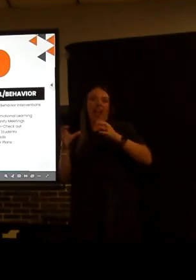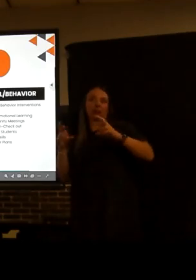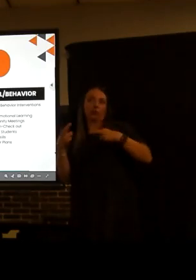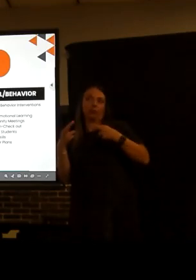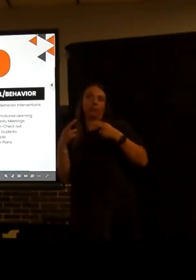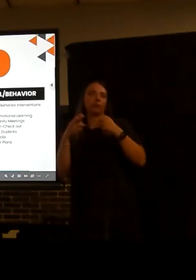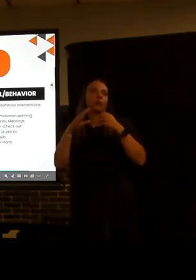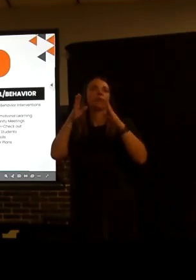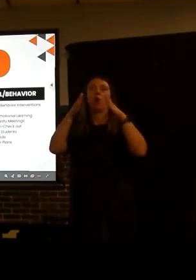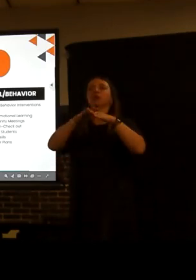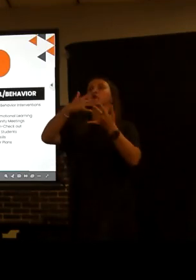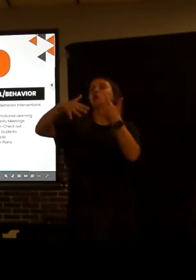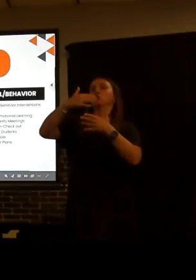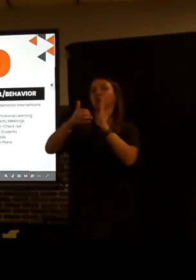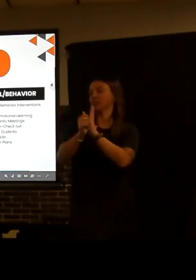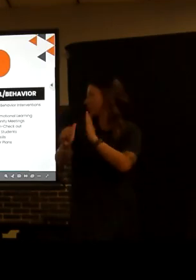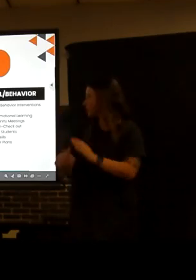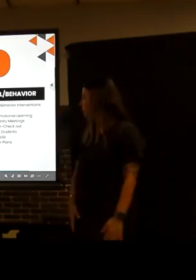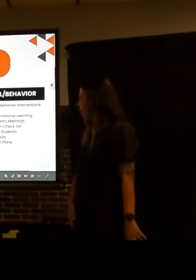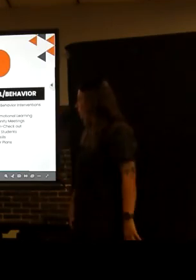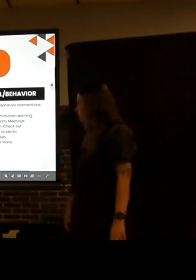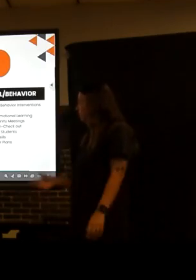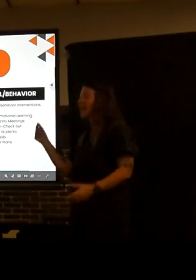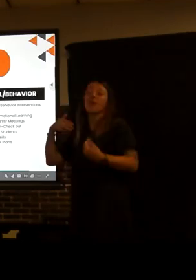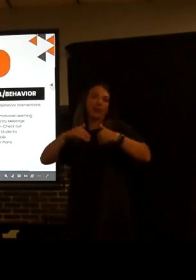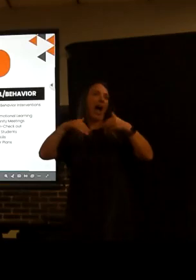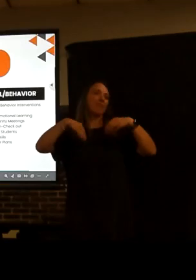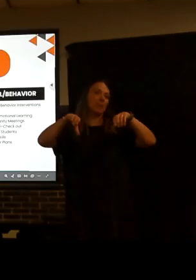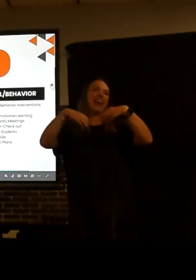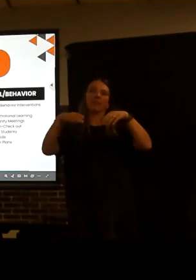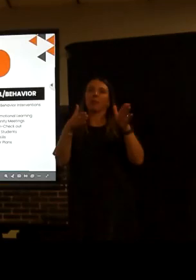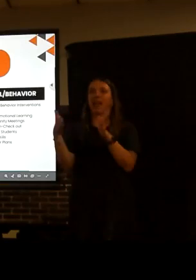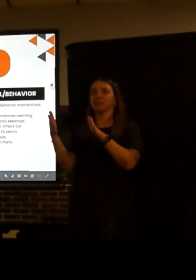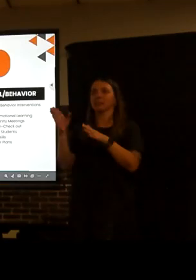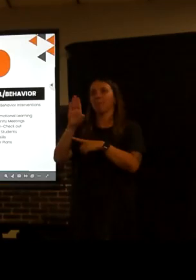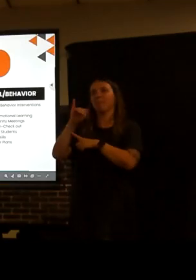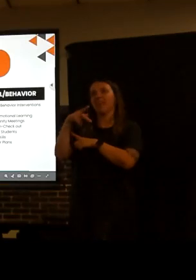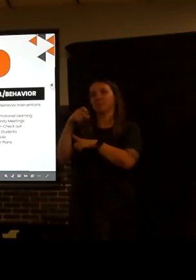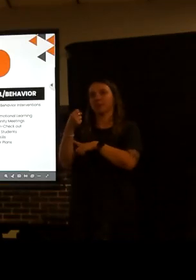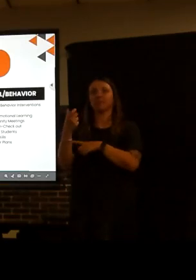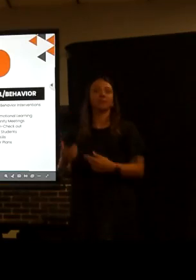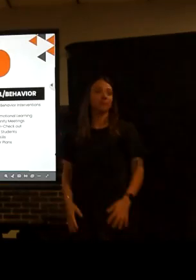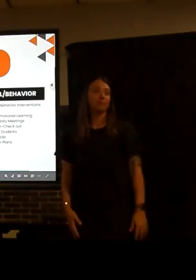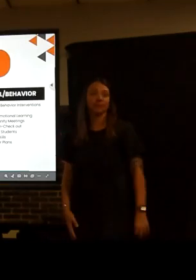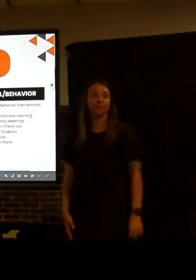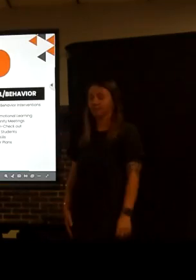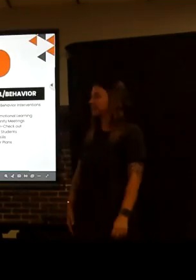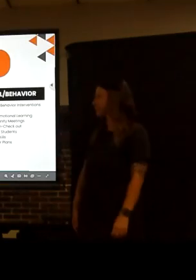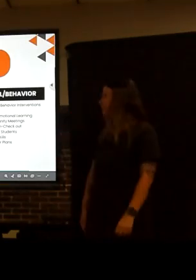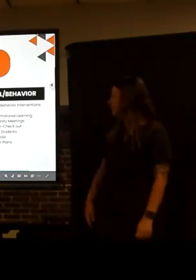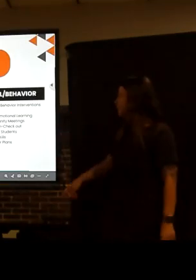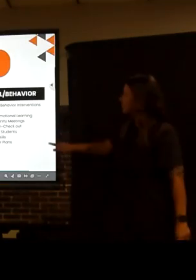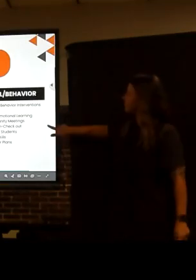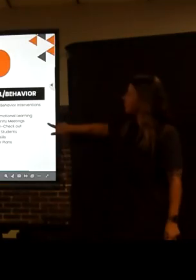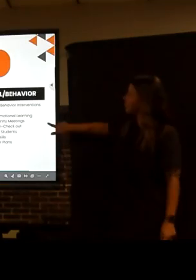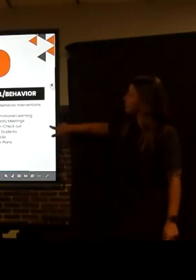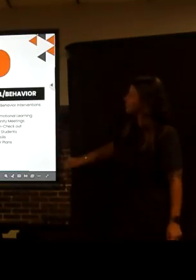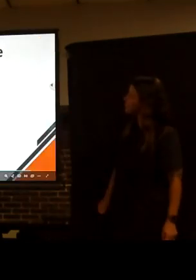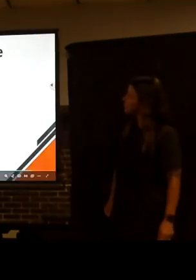in classroom and outside of classroom to focus on those social and emotional learning plans. And then we also